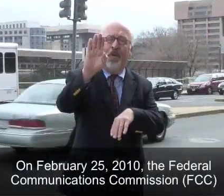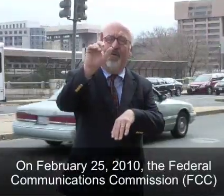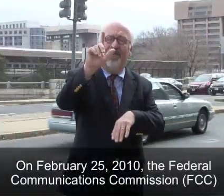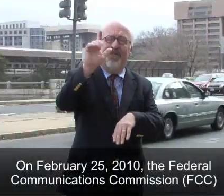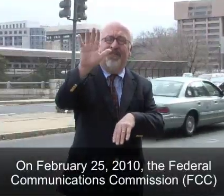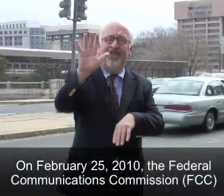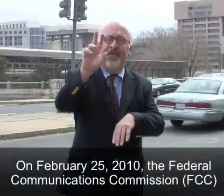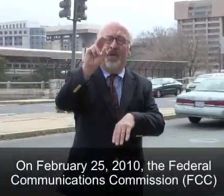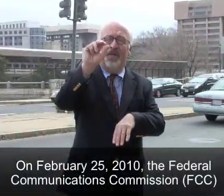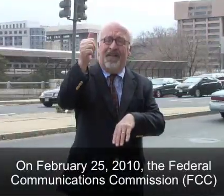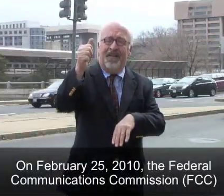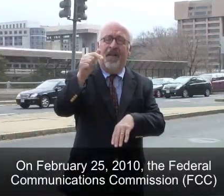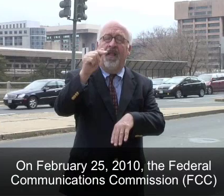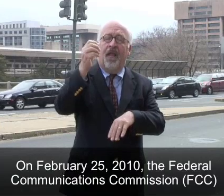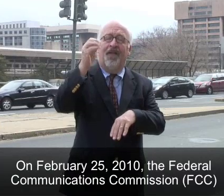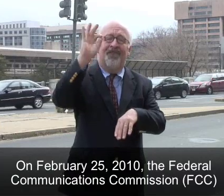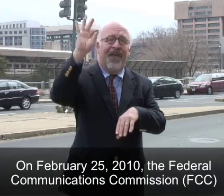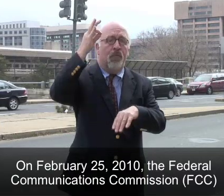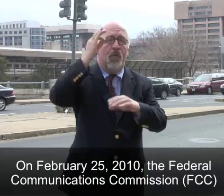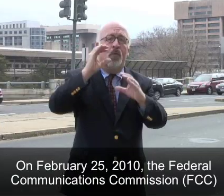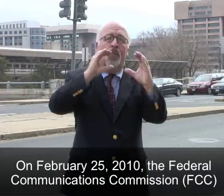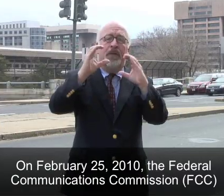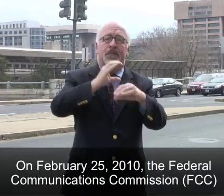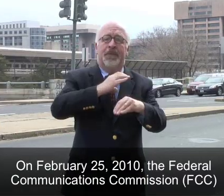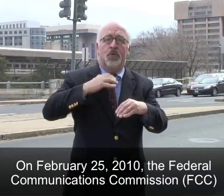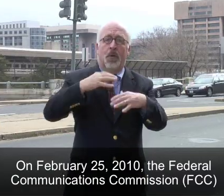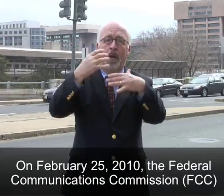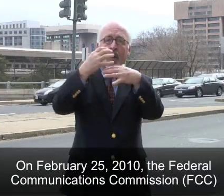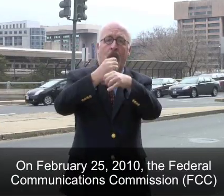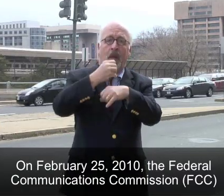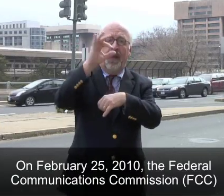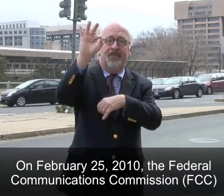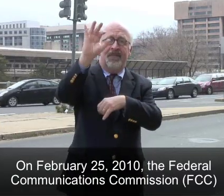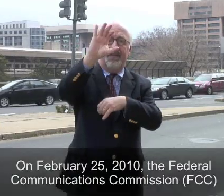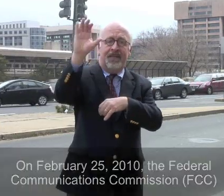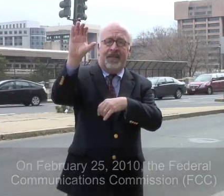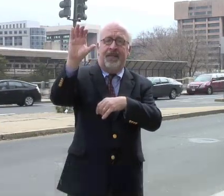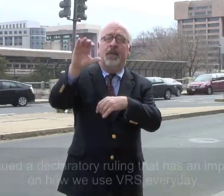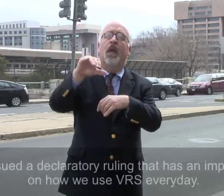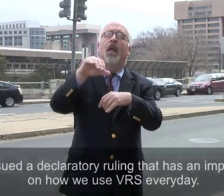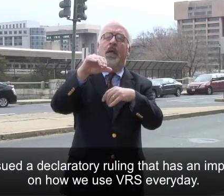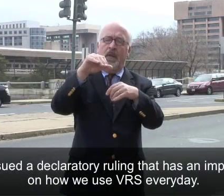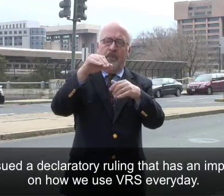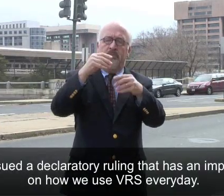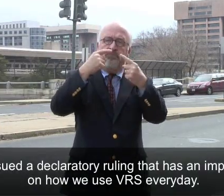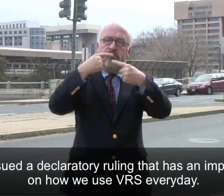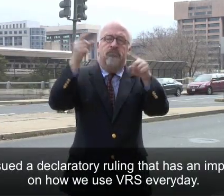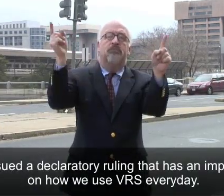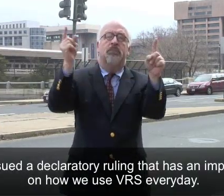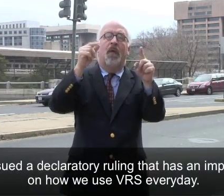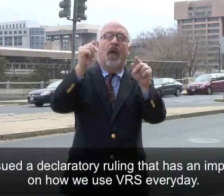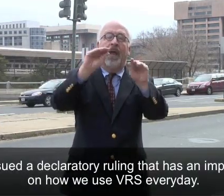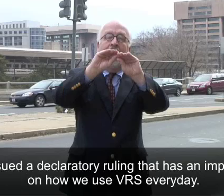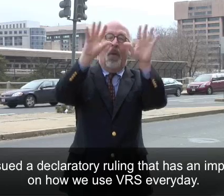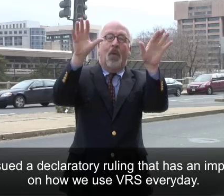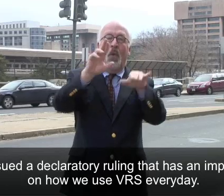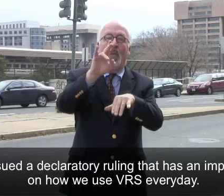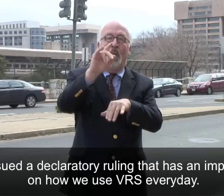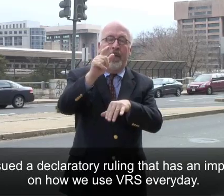February 25, 2010, the Federal Communications Commission, FCC, issued a declaratory